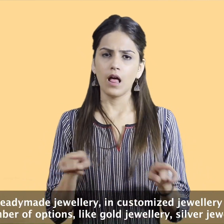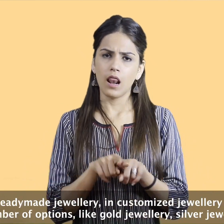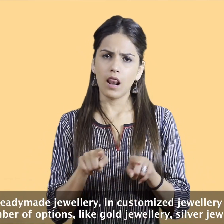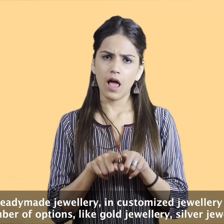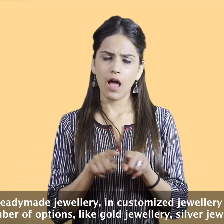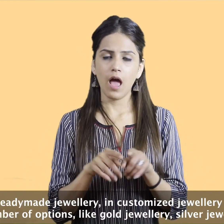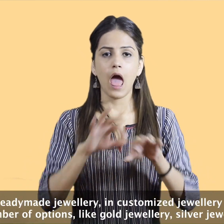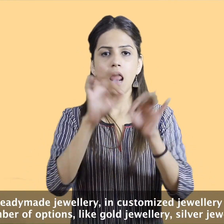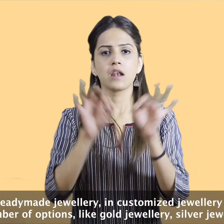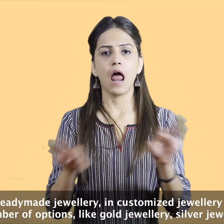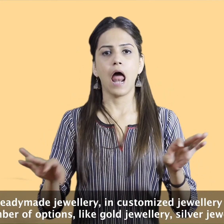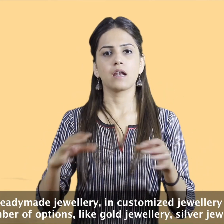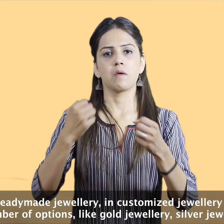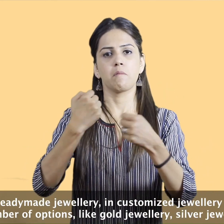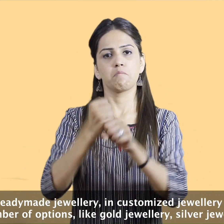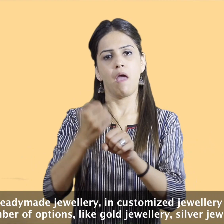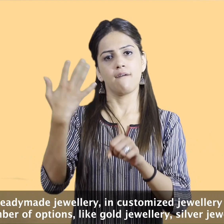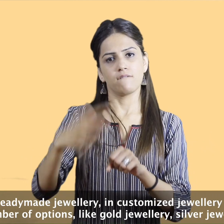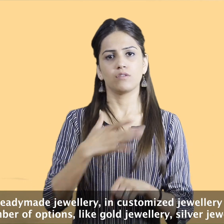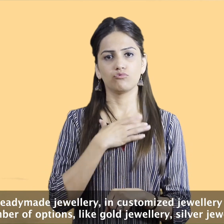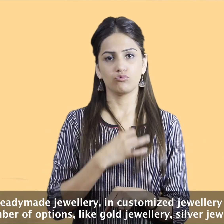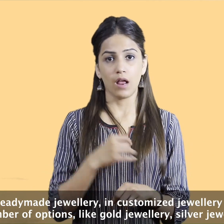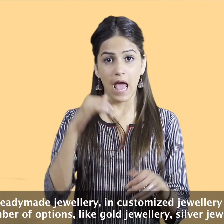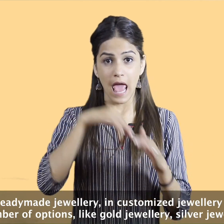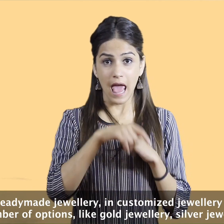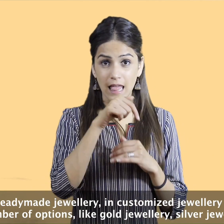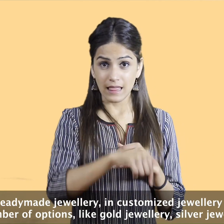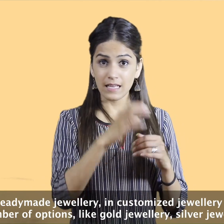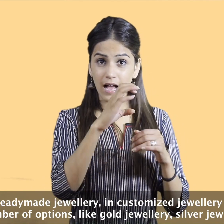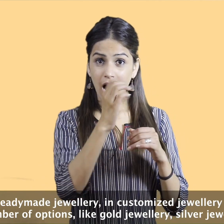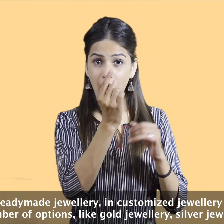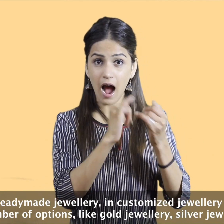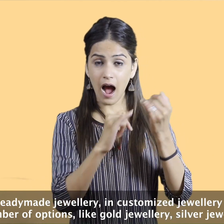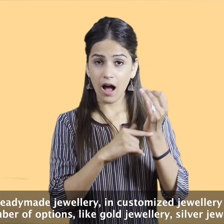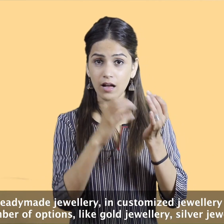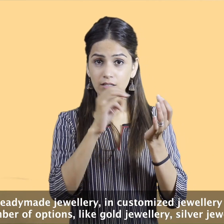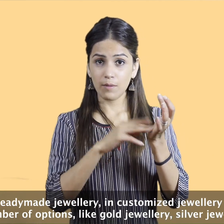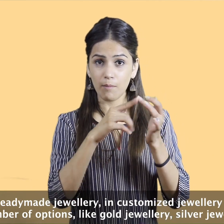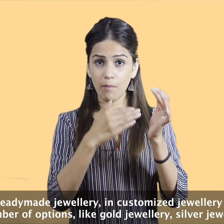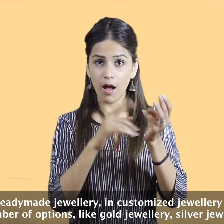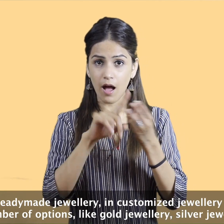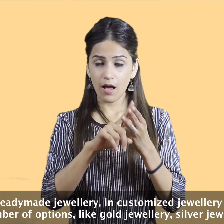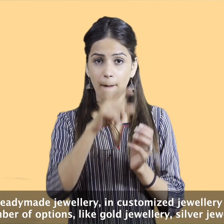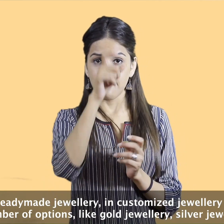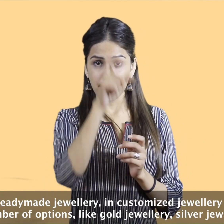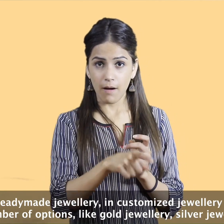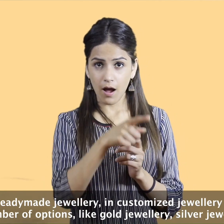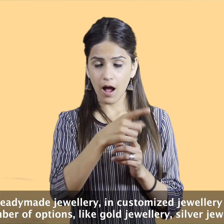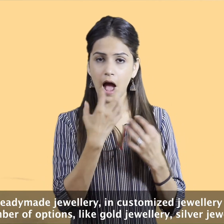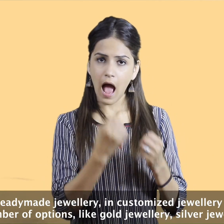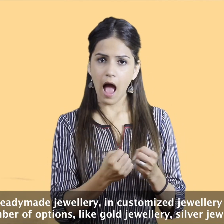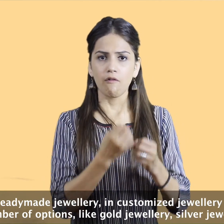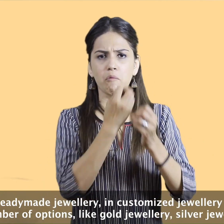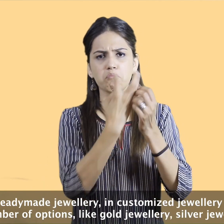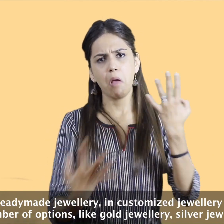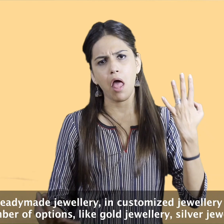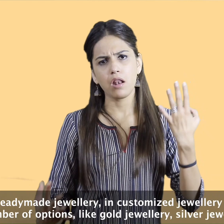Like ready-made jewelry, in customized jewelry too has a number of options like gold jewelry, silver